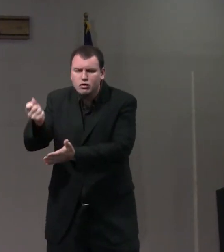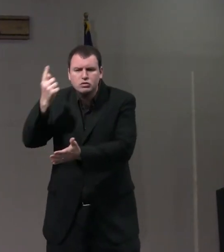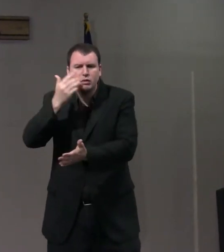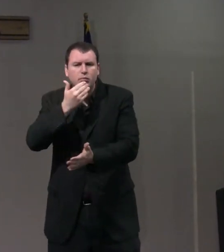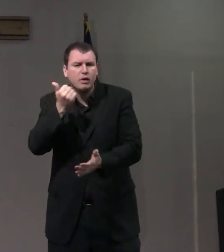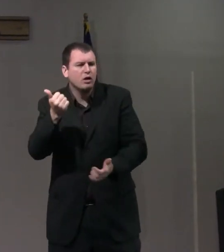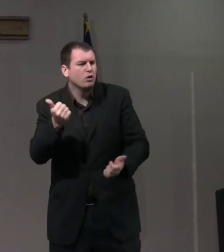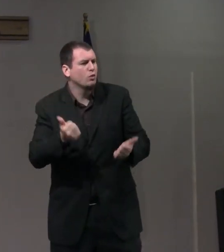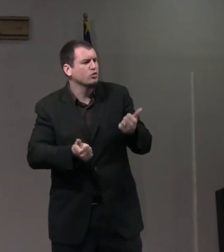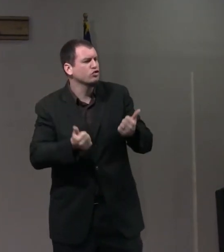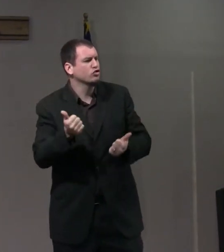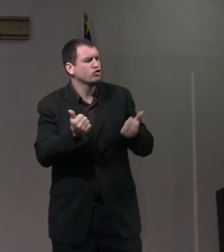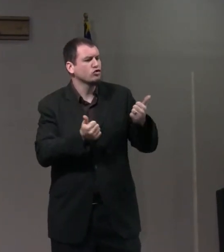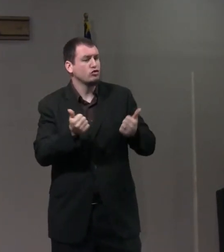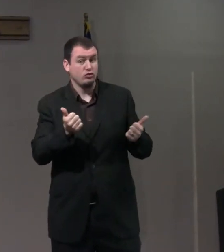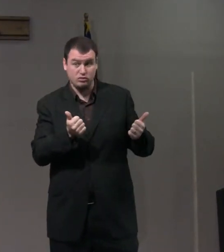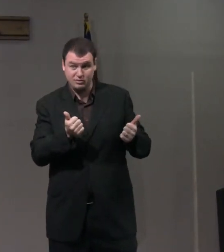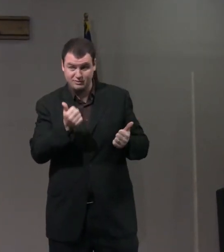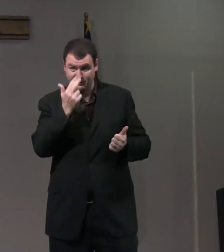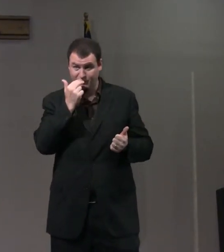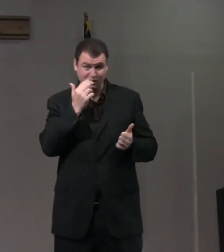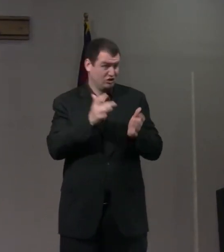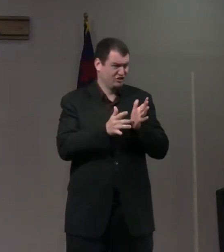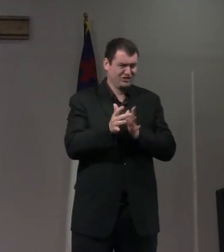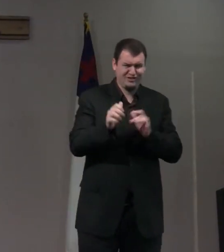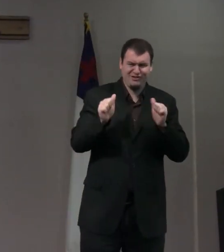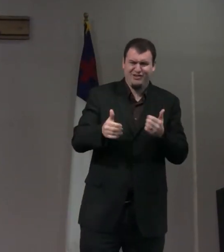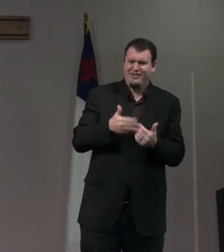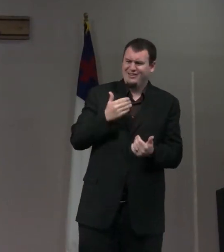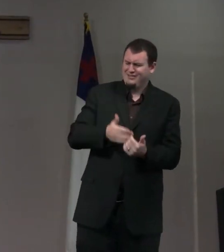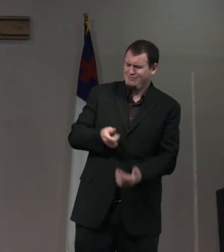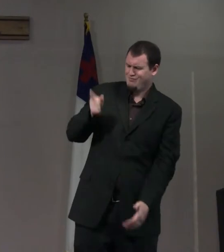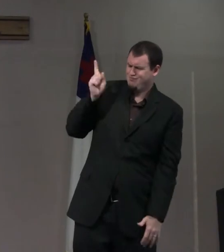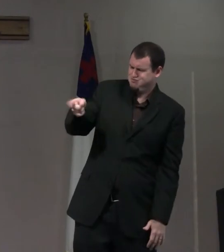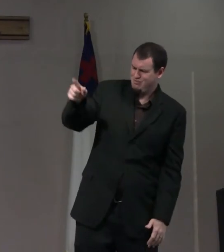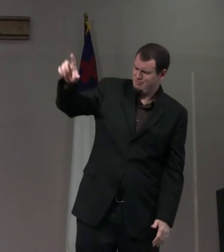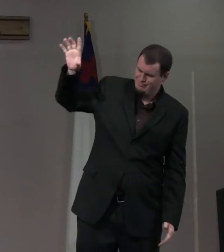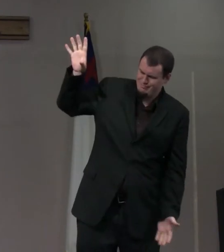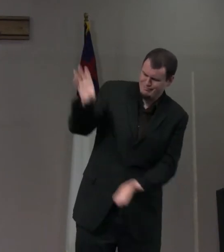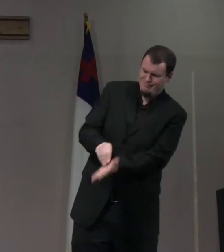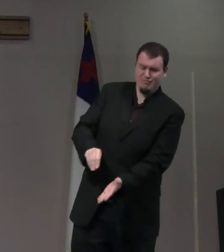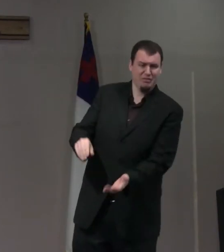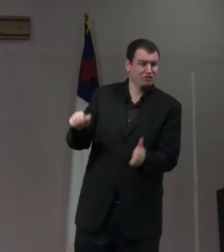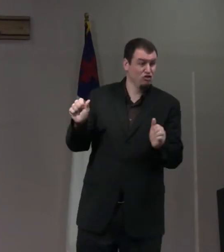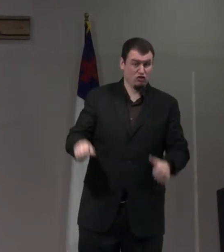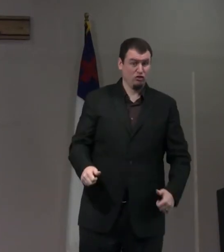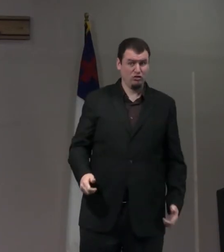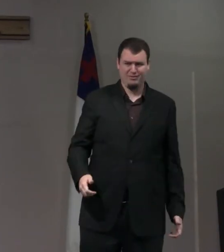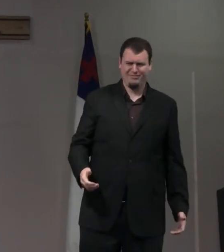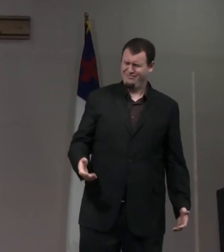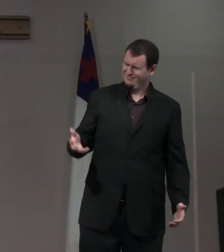try to help them understand better? That's funny. Jesus could easily have rebuked them.